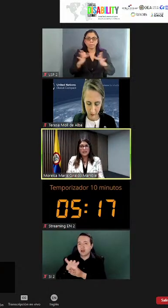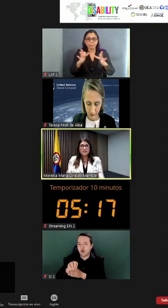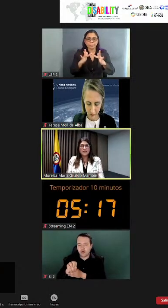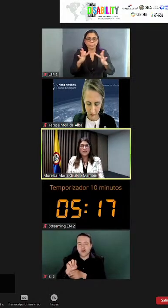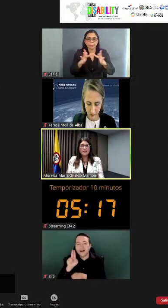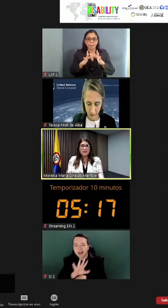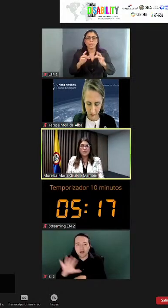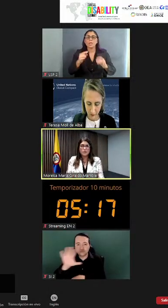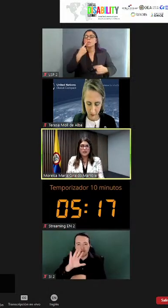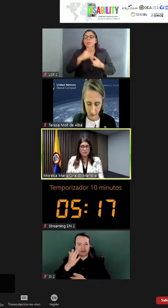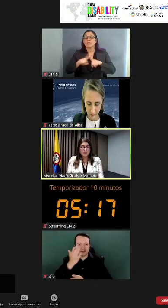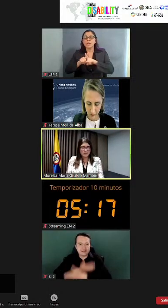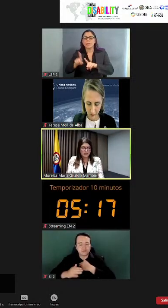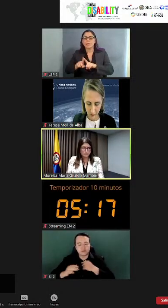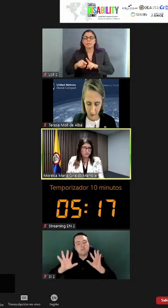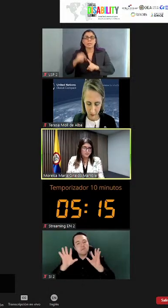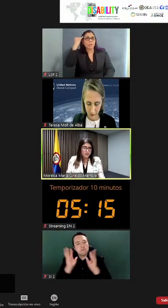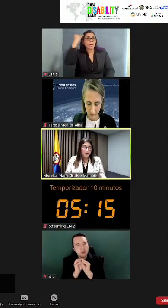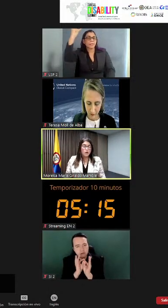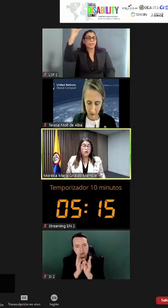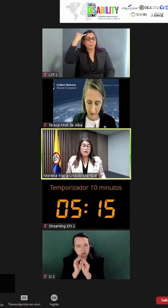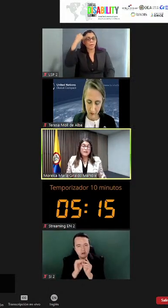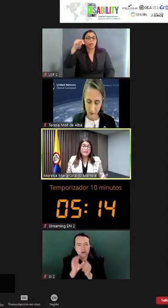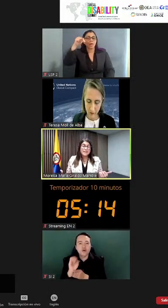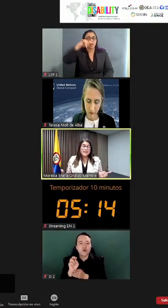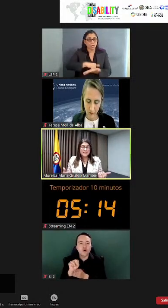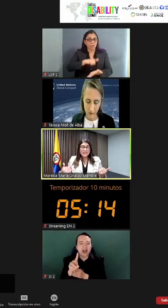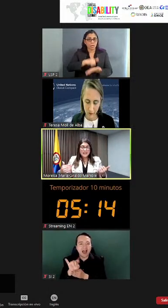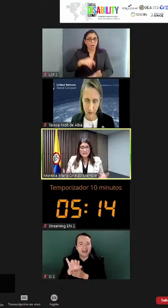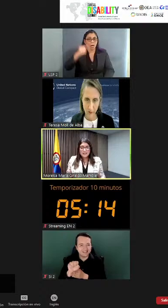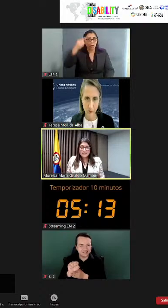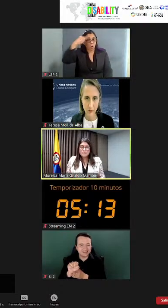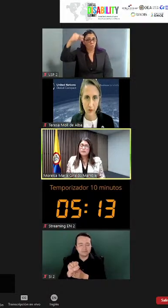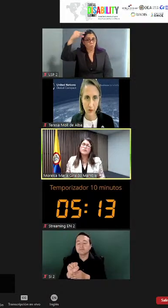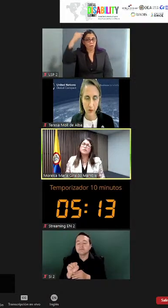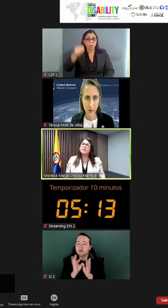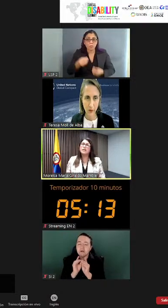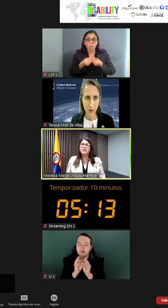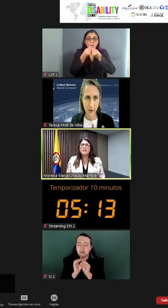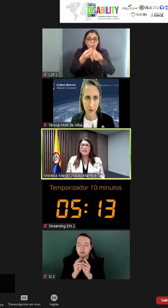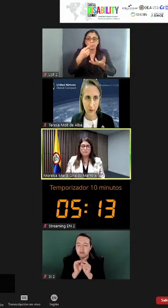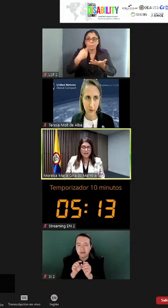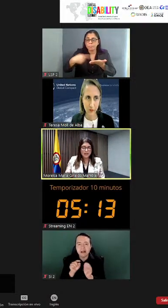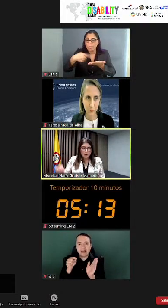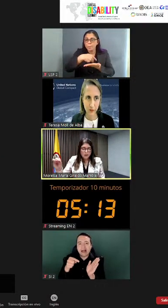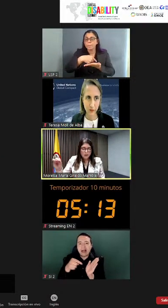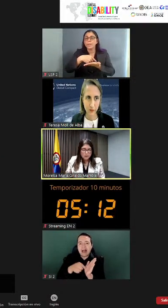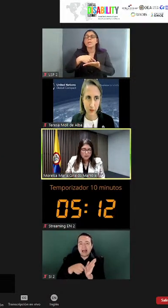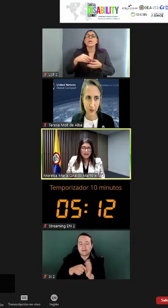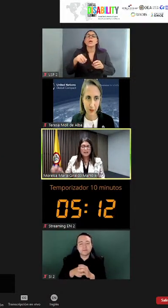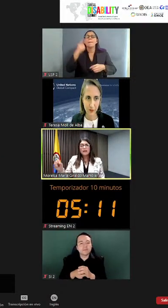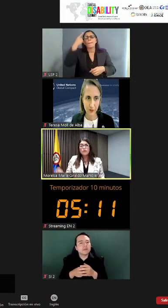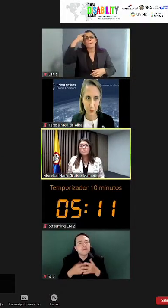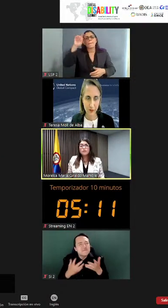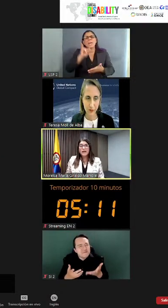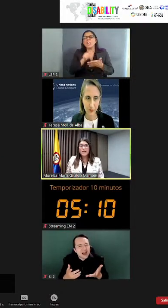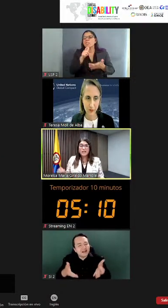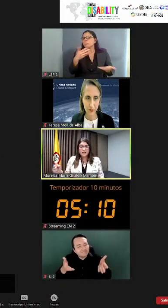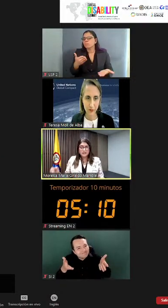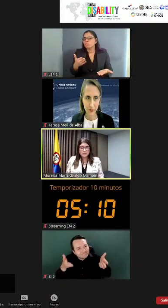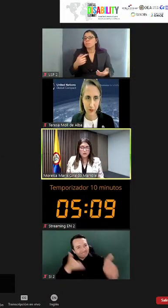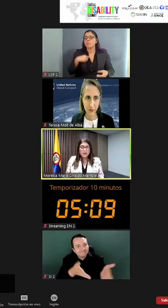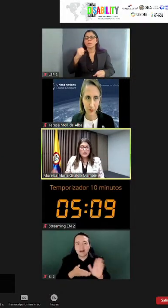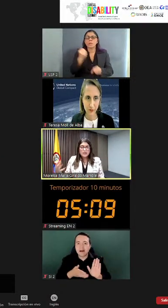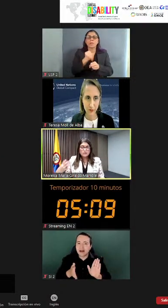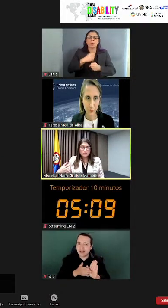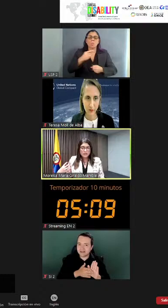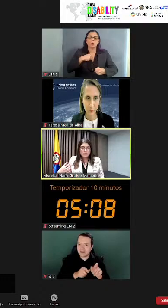implementation is put together and all of the strategies that we implement from the government in order to provide this for persons with